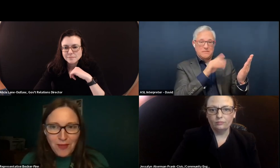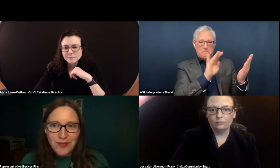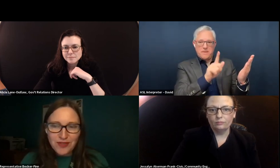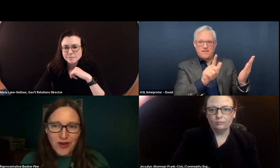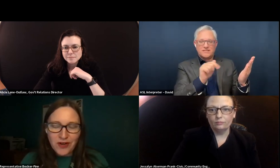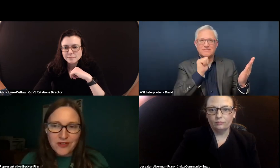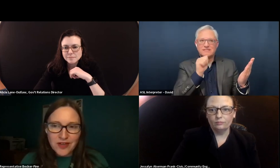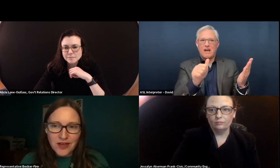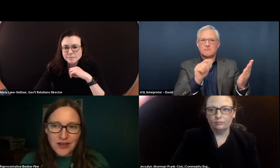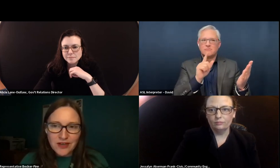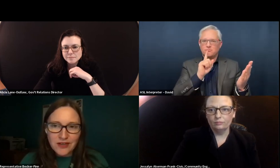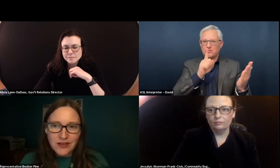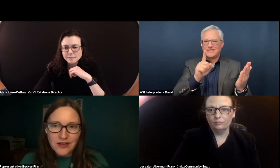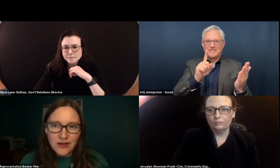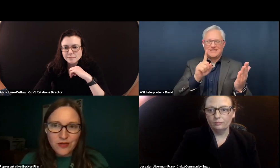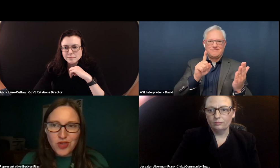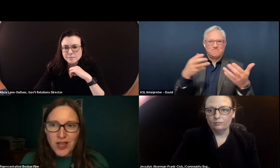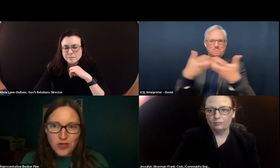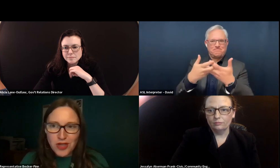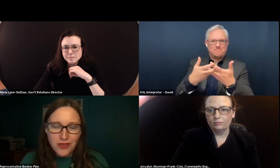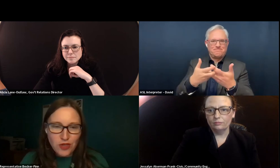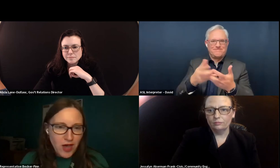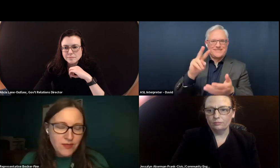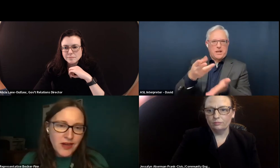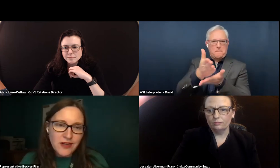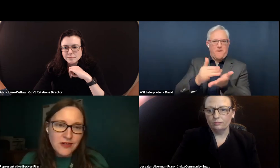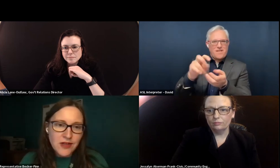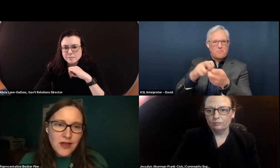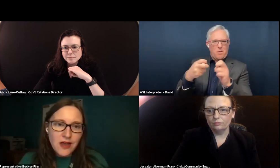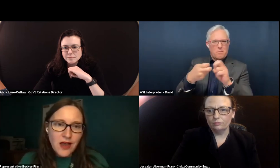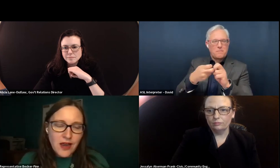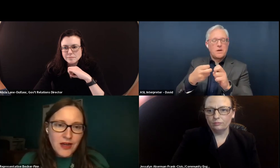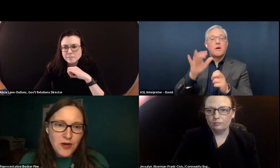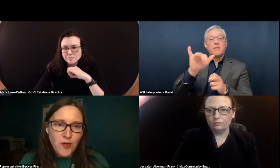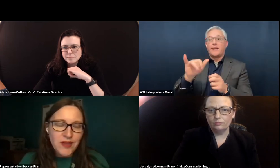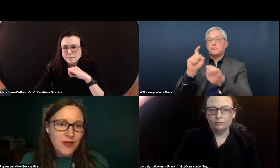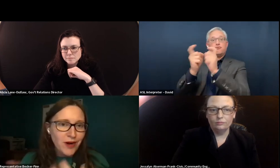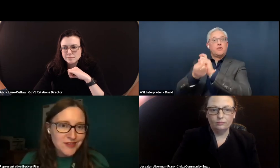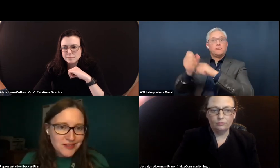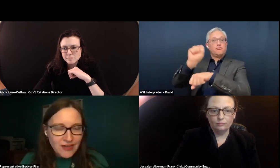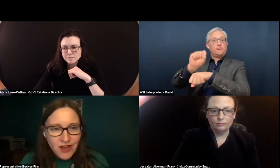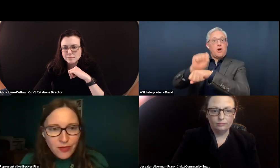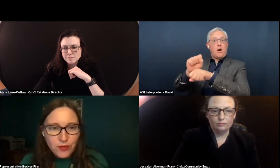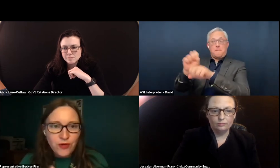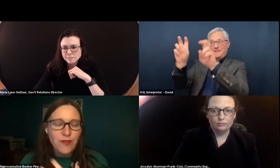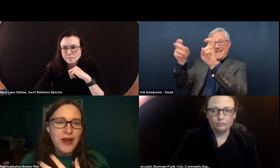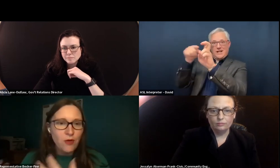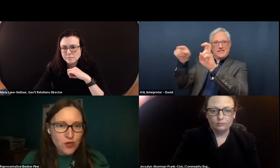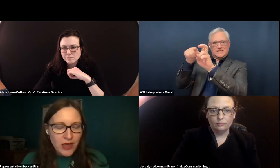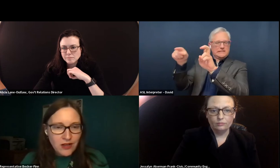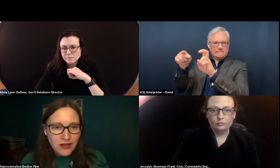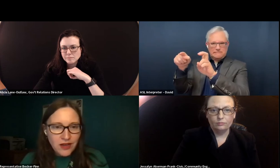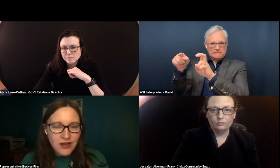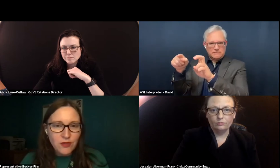your problem as far as, you know, changing the job title. I know in the process I've gone through with my